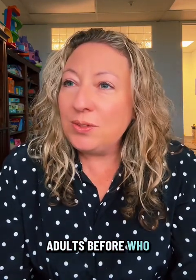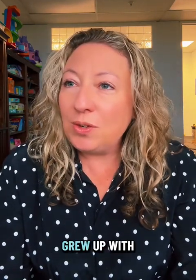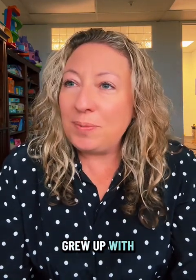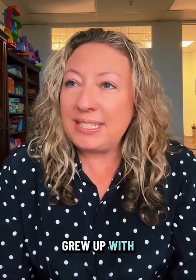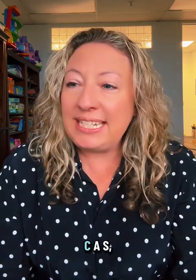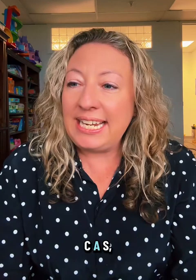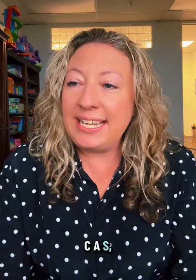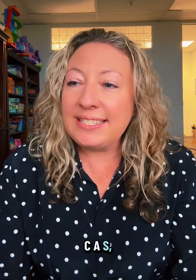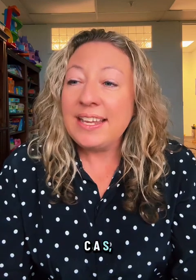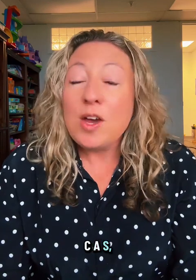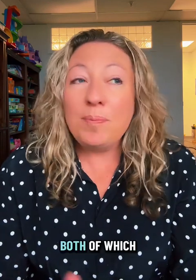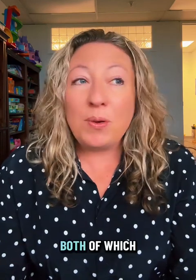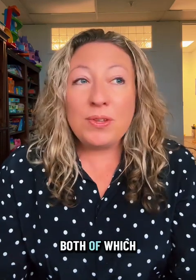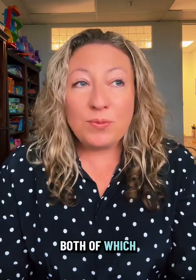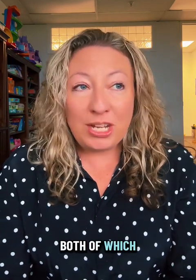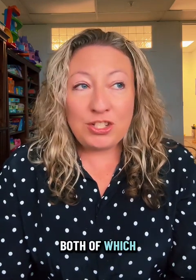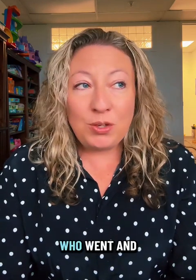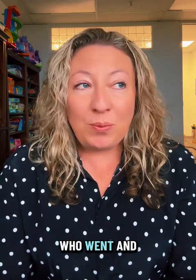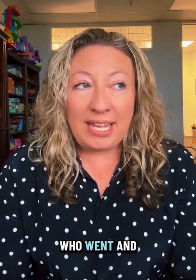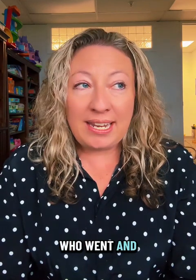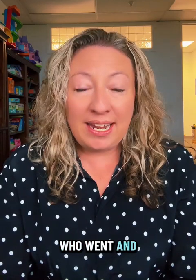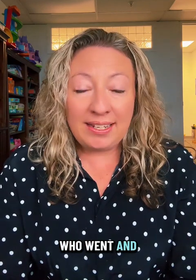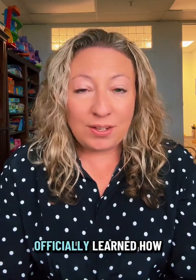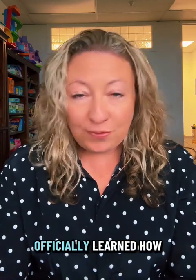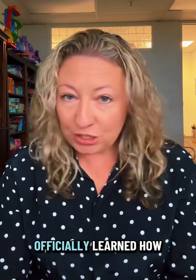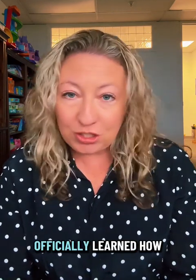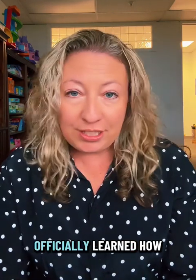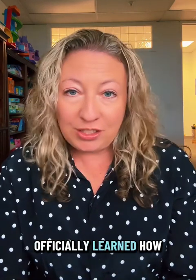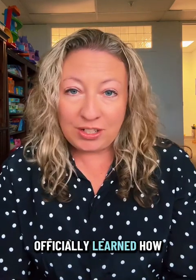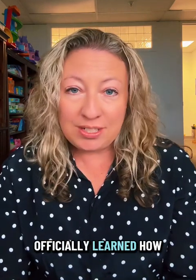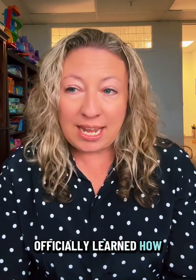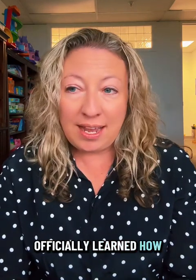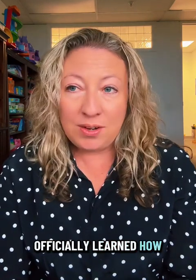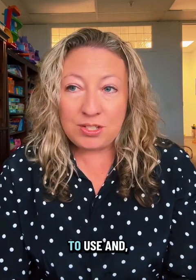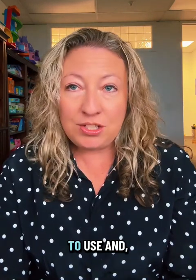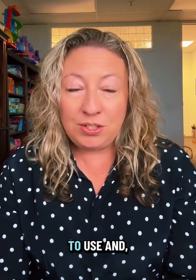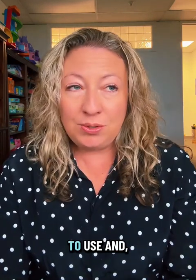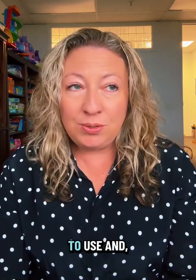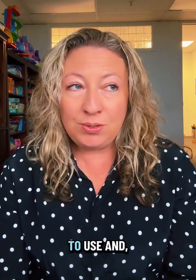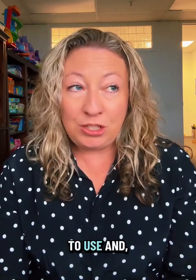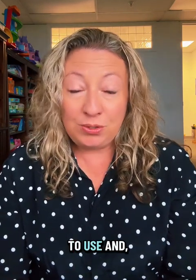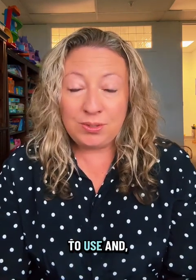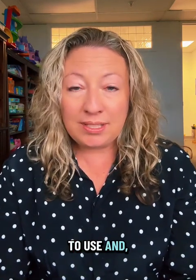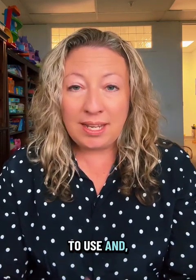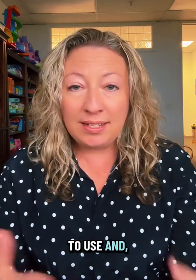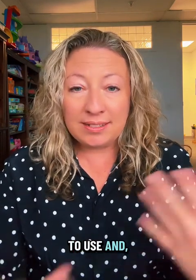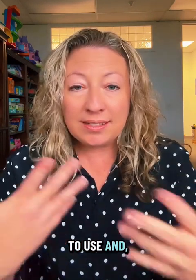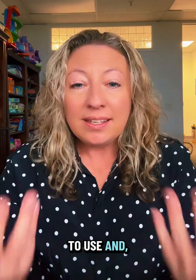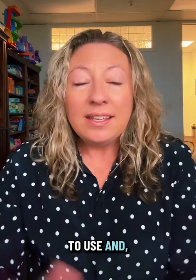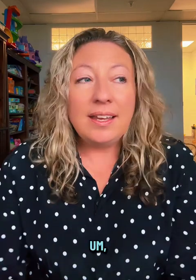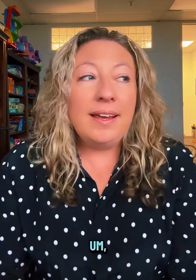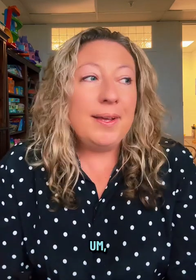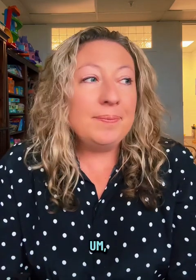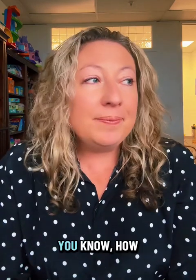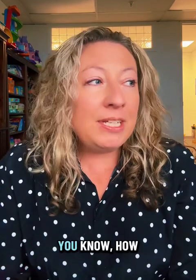with CAS, both of which who went and officially learned how to use and how to